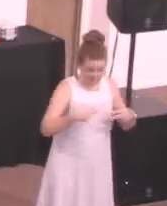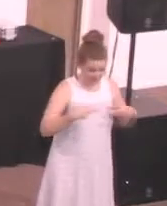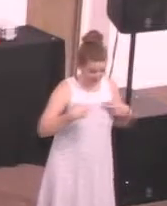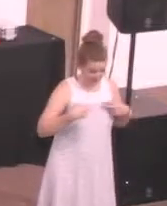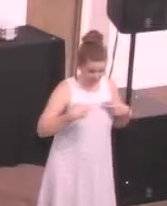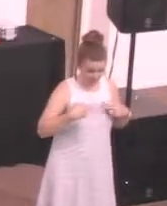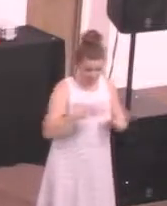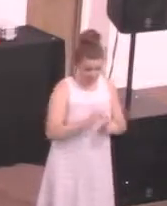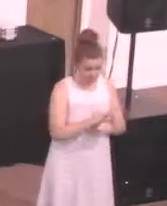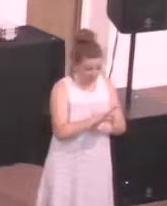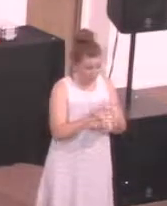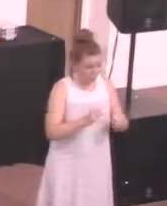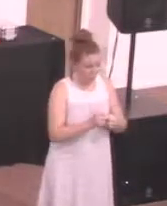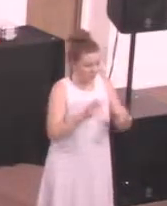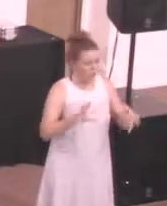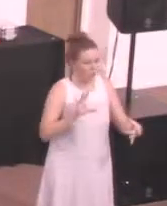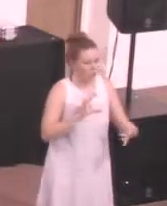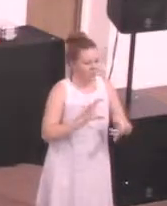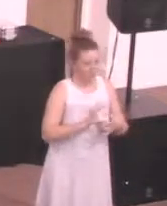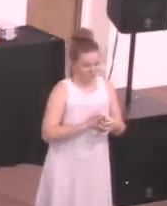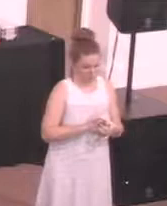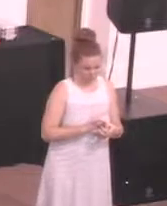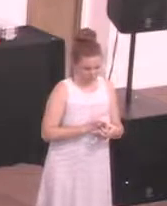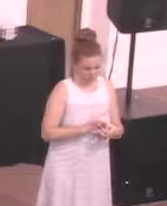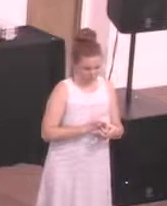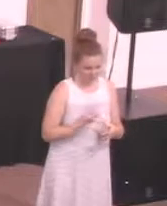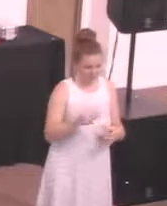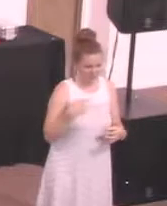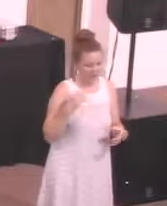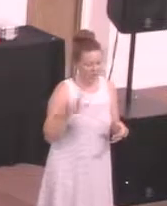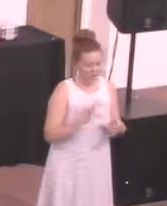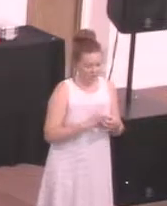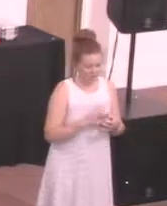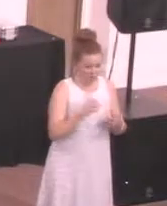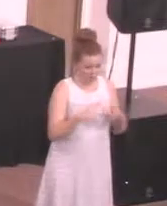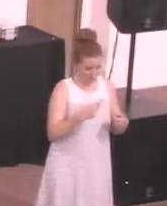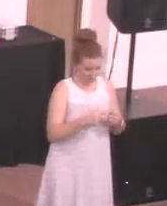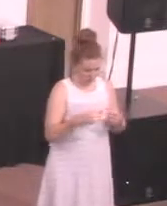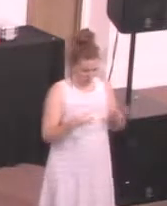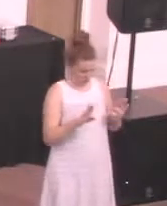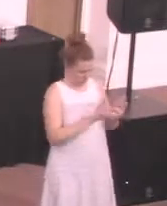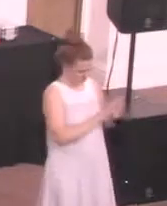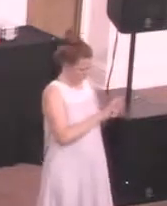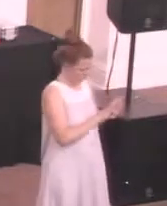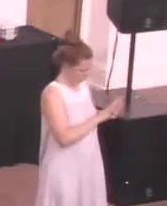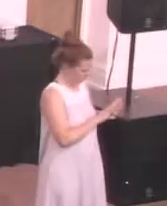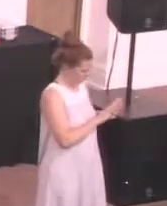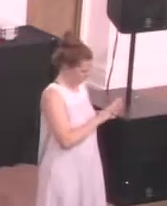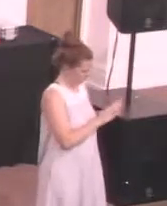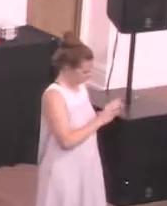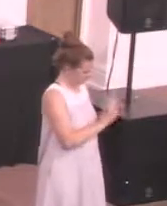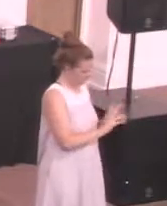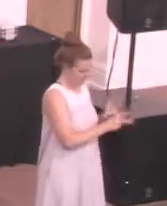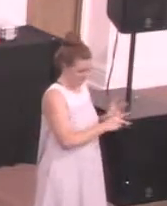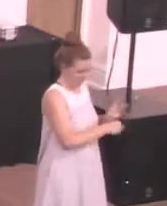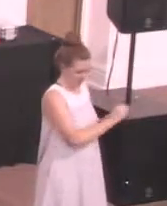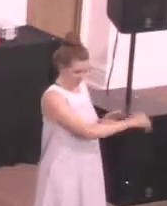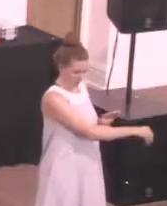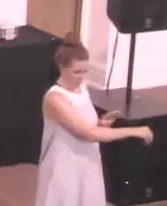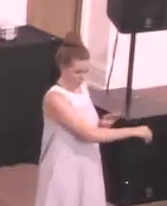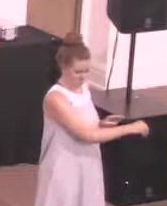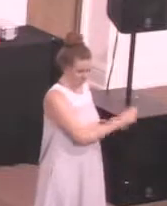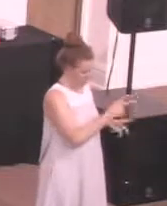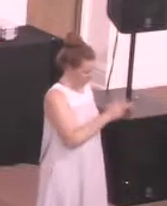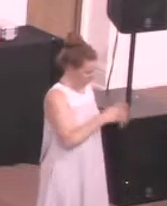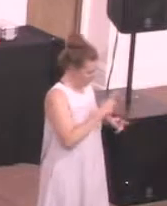influence without relationship. When you shut people out, They can't hear what you got to say. They can't see. They're